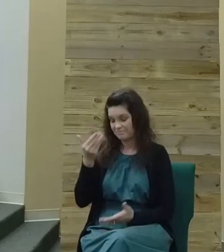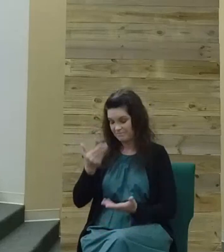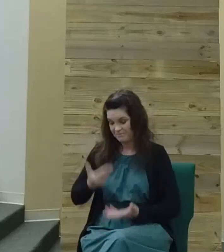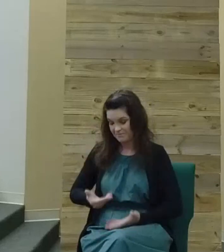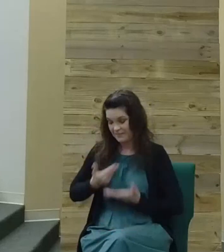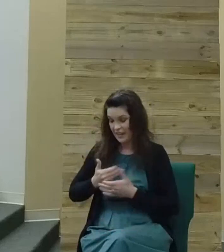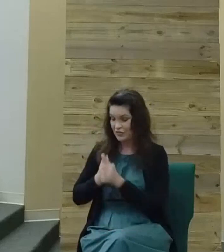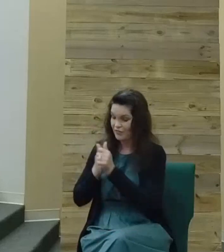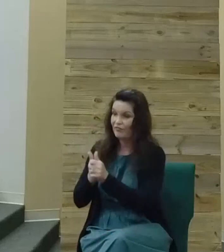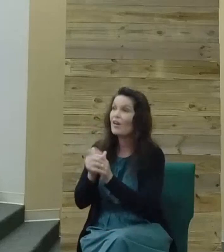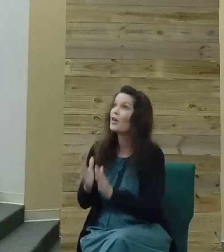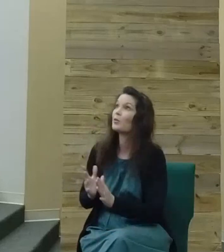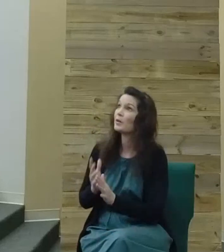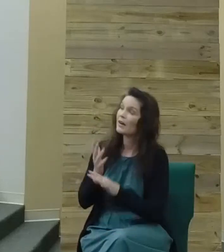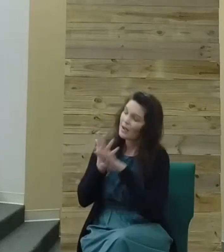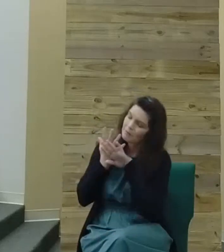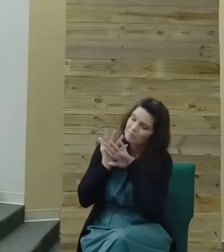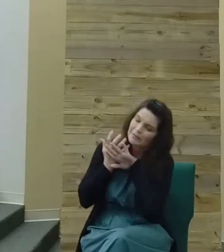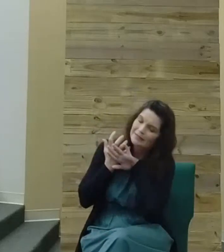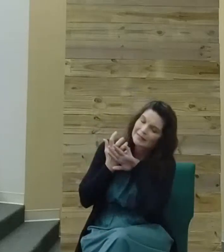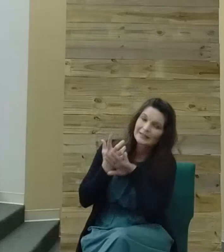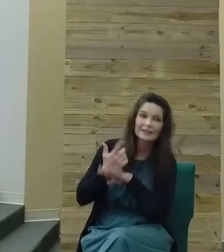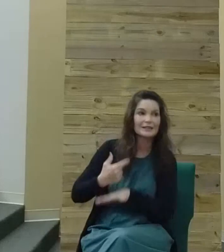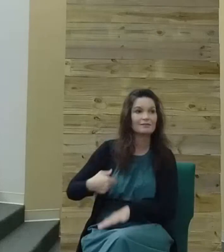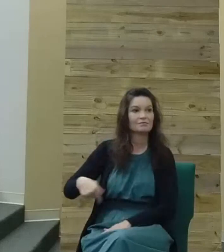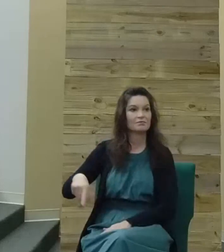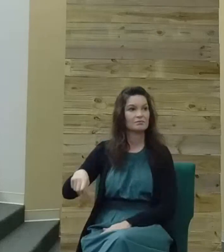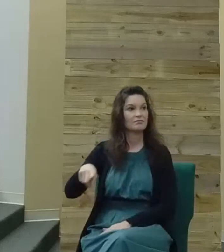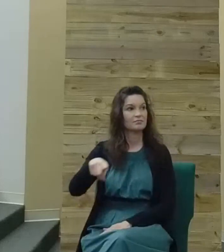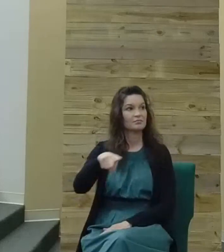as your ambassador, am pleading